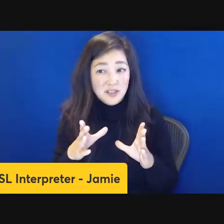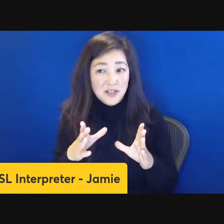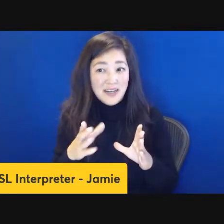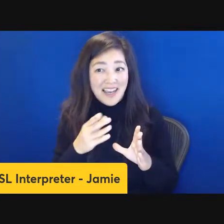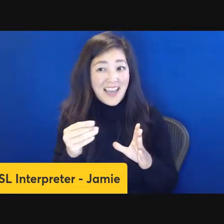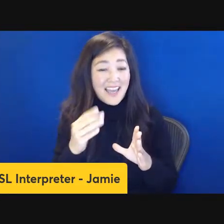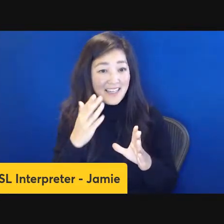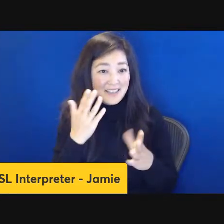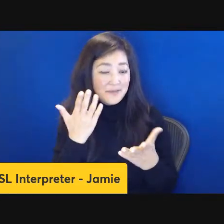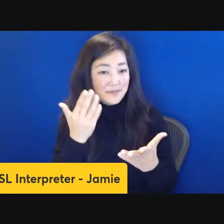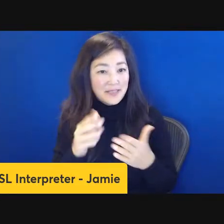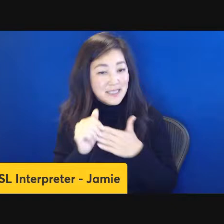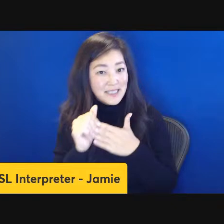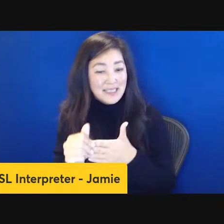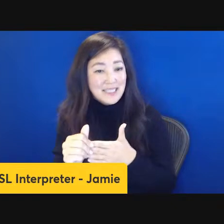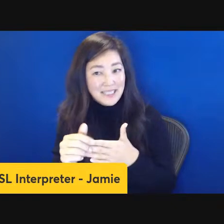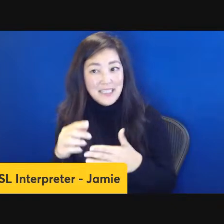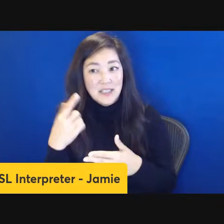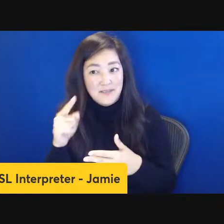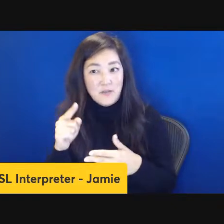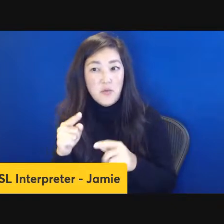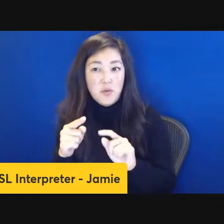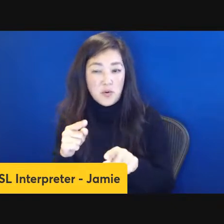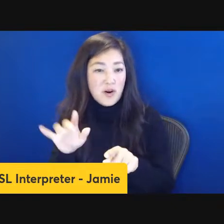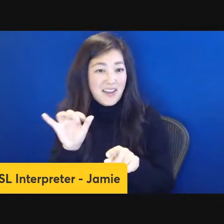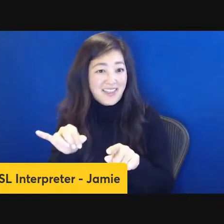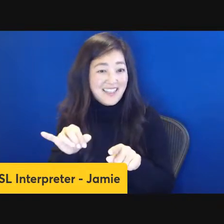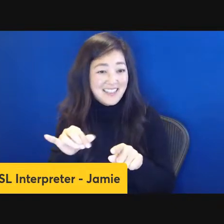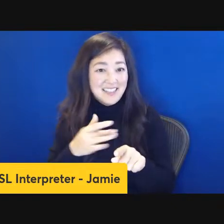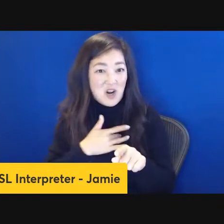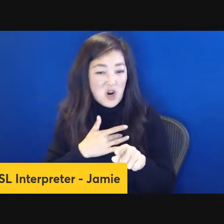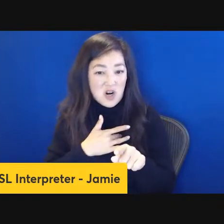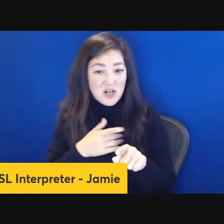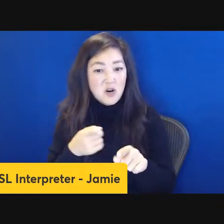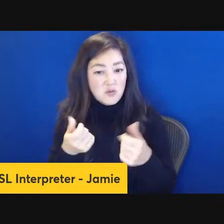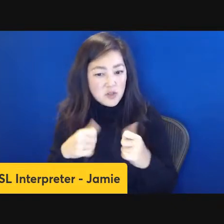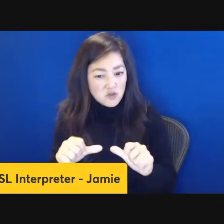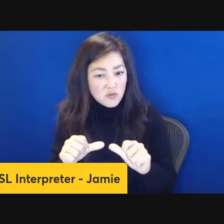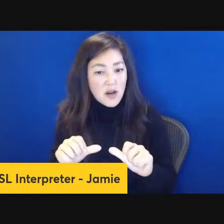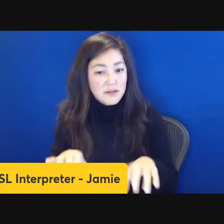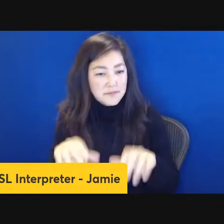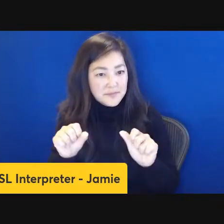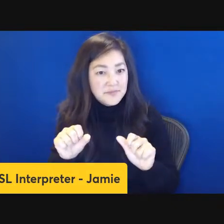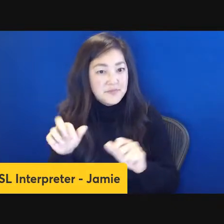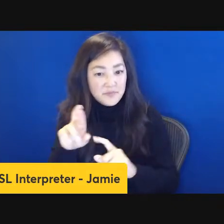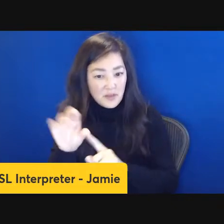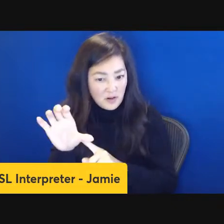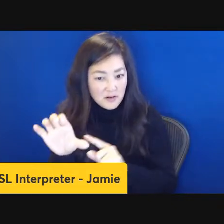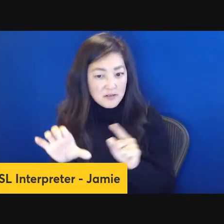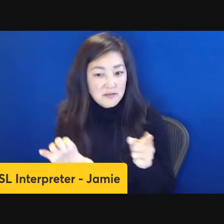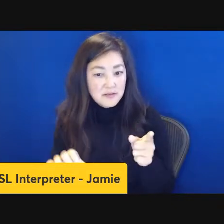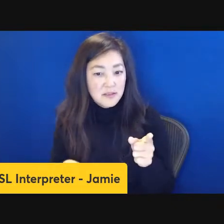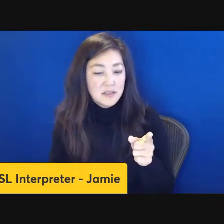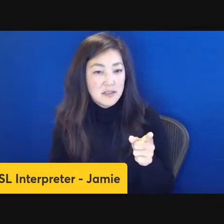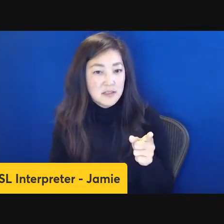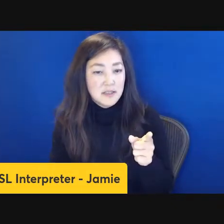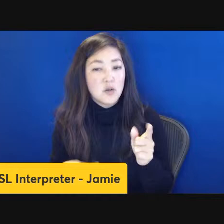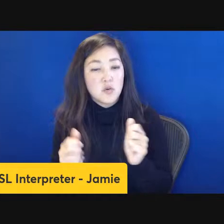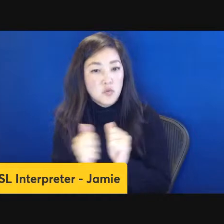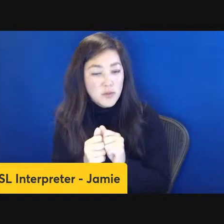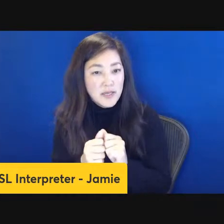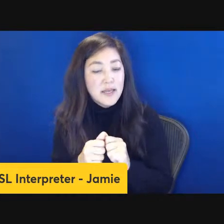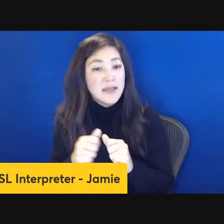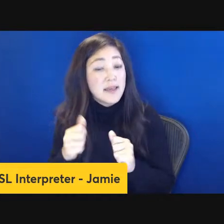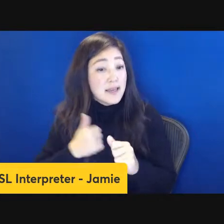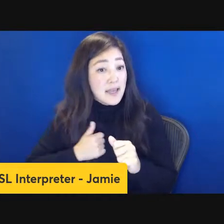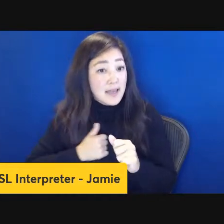are committed to undergoing a safe and systematic process to de-adopt the race correction. And of course, this is going to be done with the Canada-US Coalition